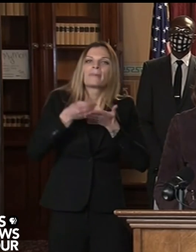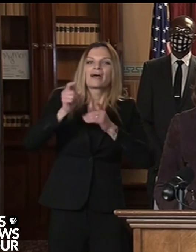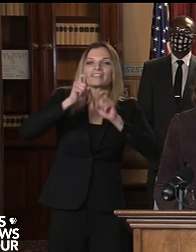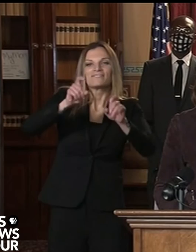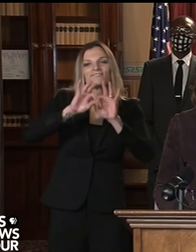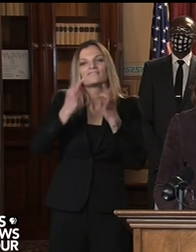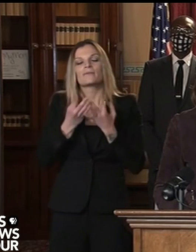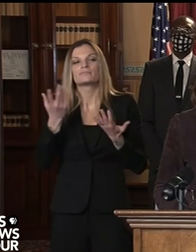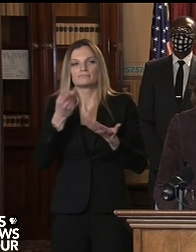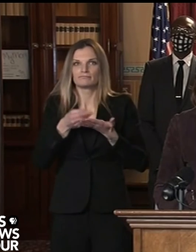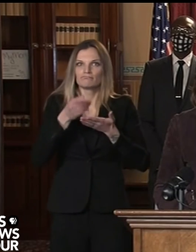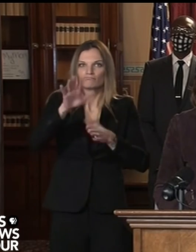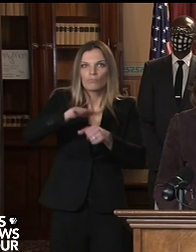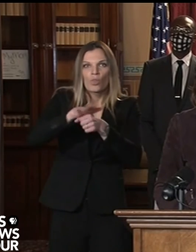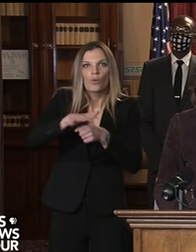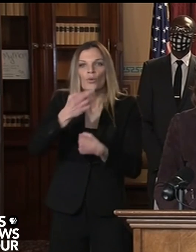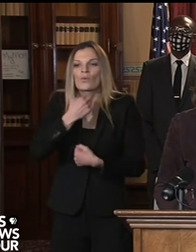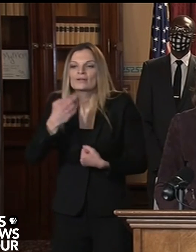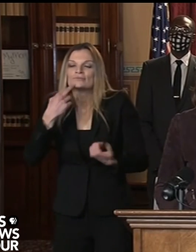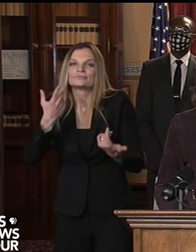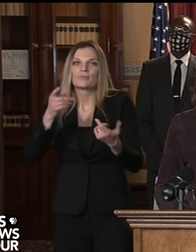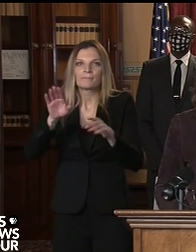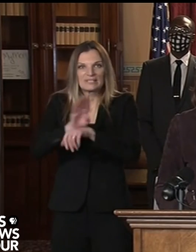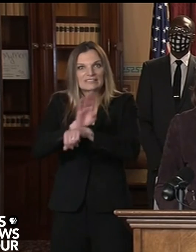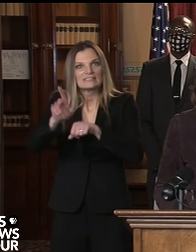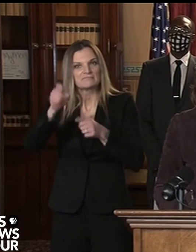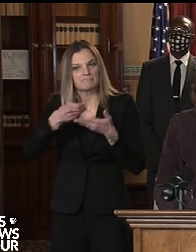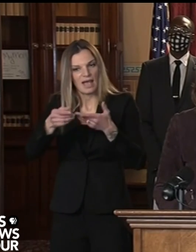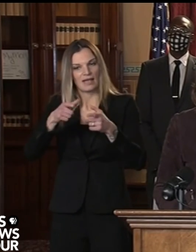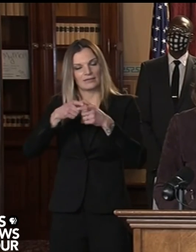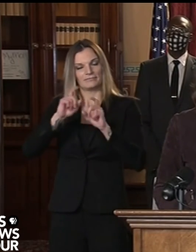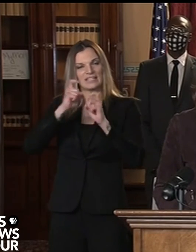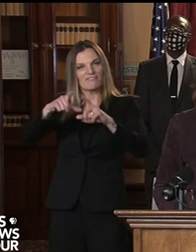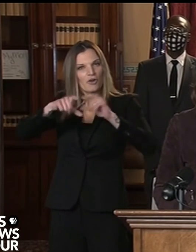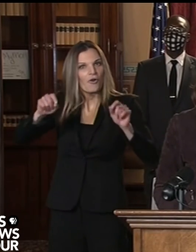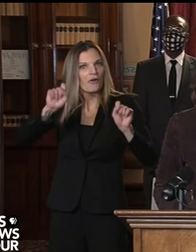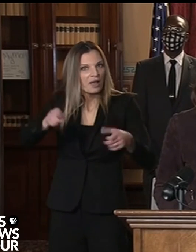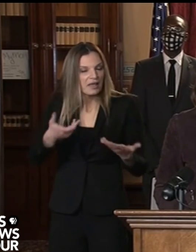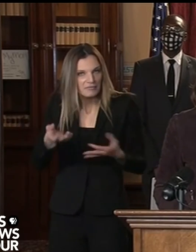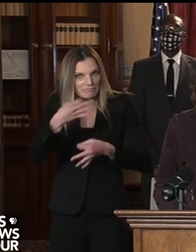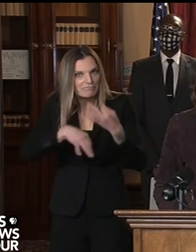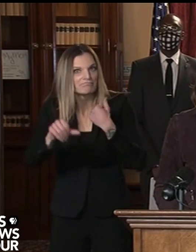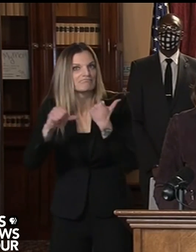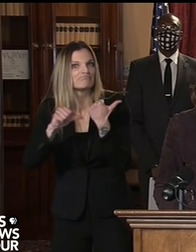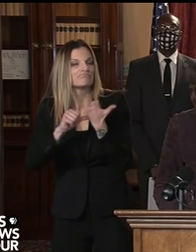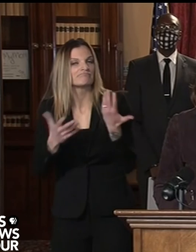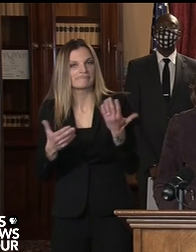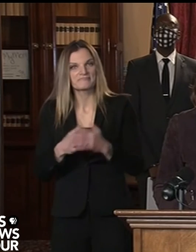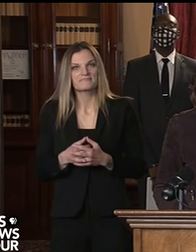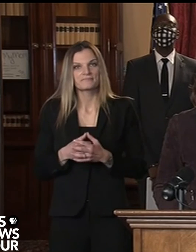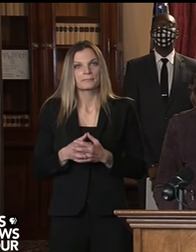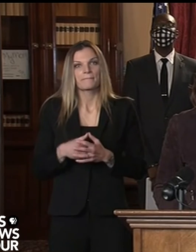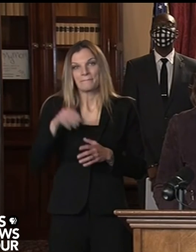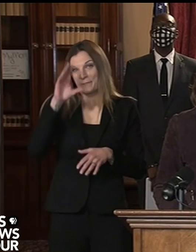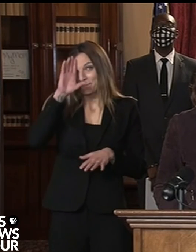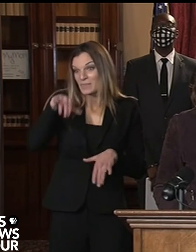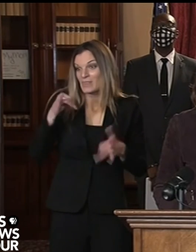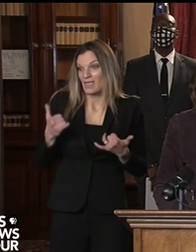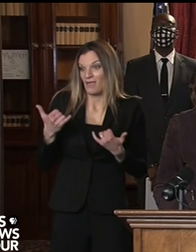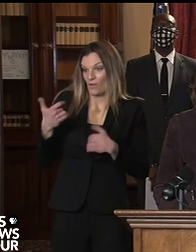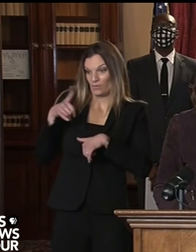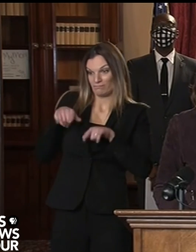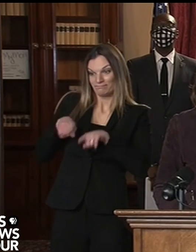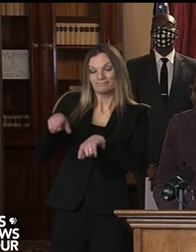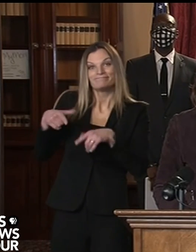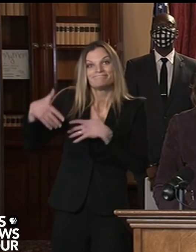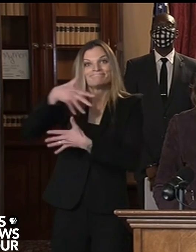want to also support your local restaurant. We want to keep them afloat while we know that congregating in enclosed spaces